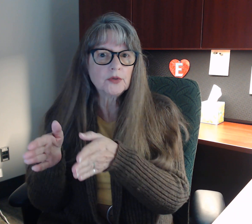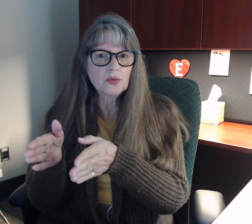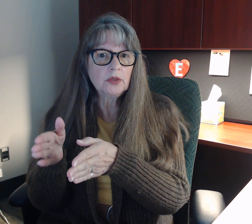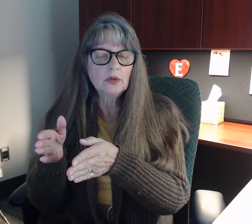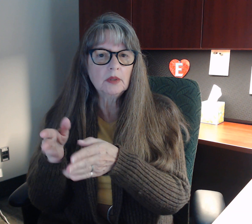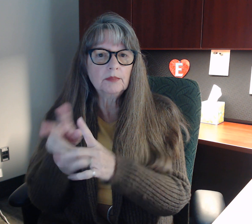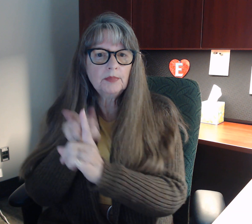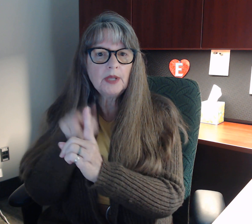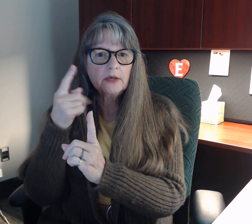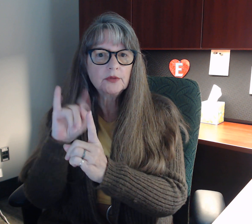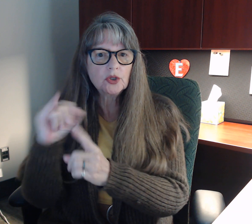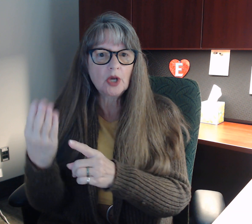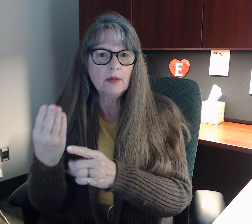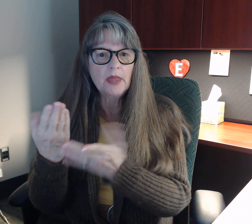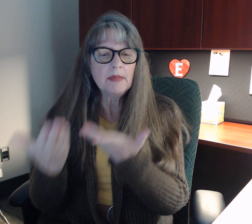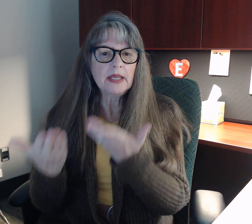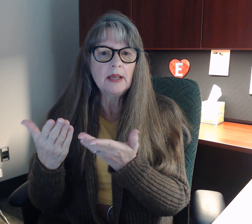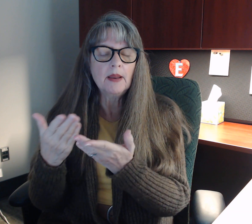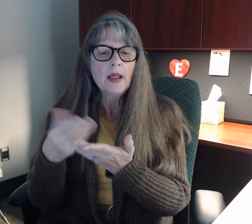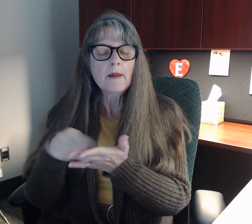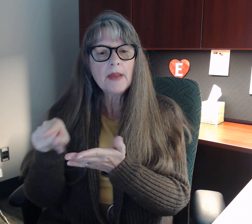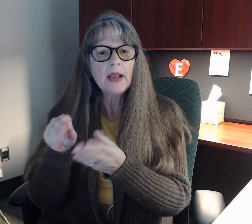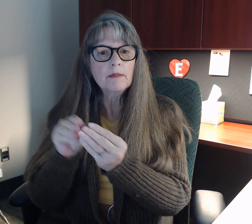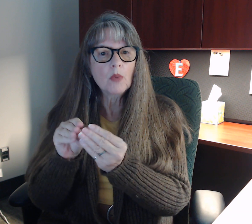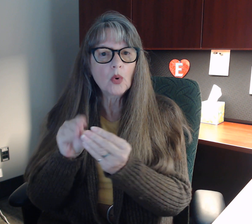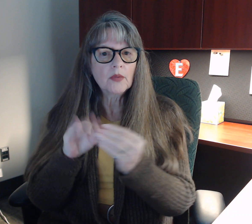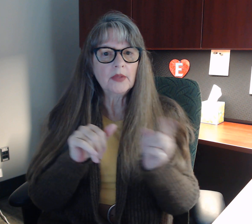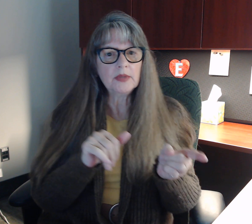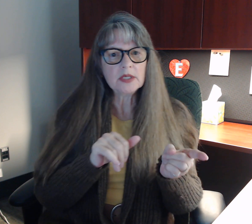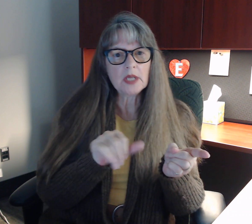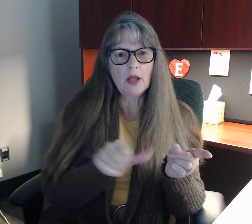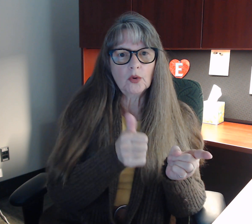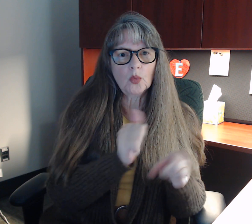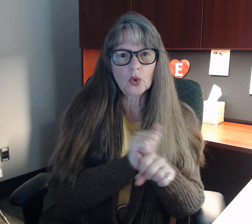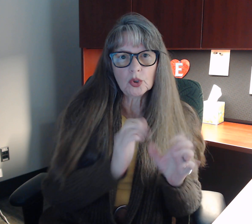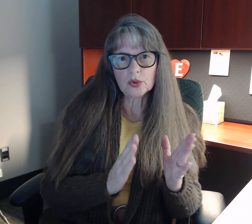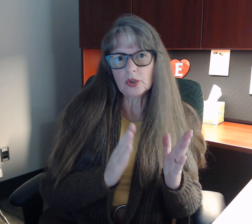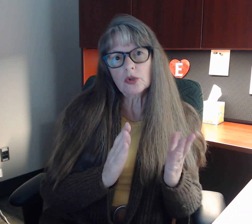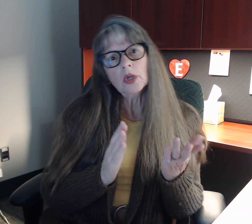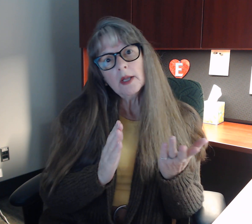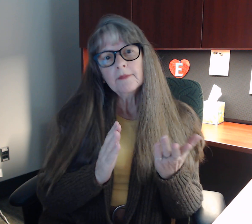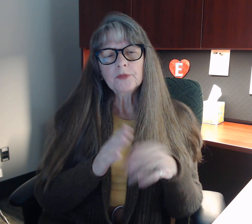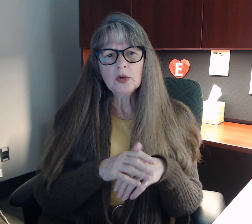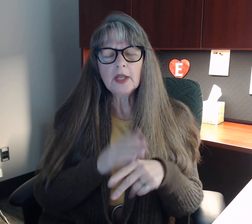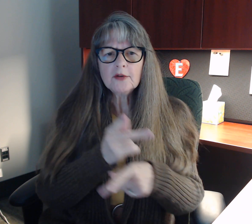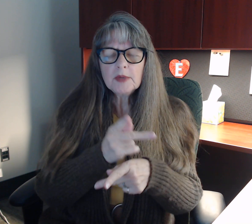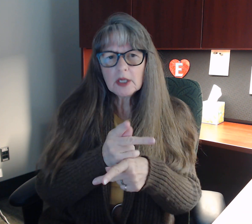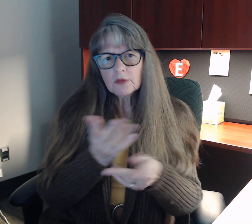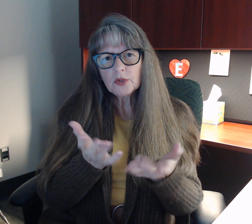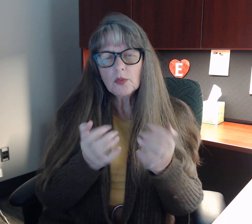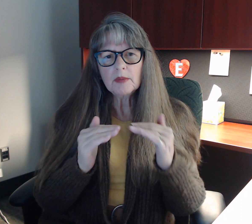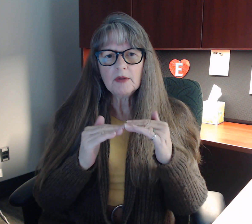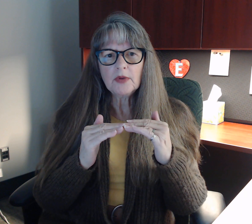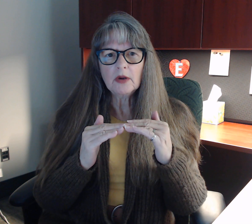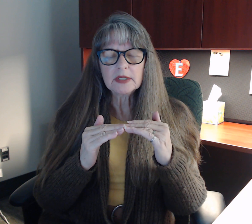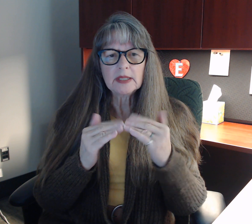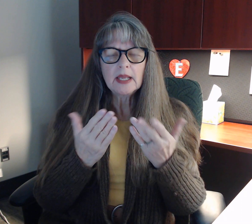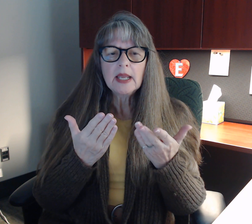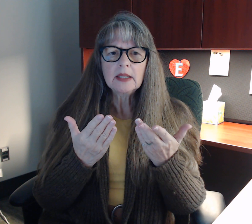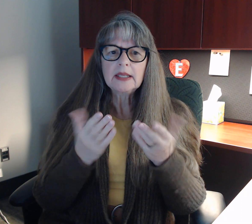street that applied for the job, they may get paid more than these other workers. So you have to be careful. You want to be fair. It's like yeah,